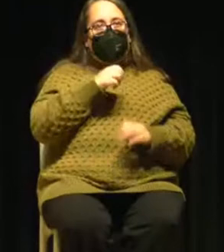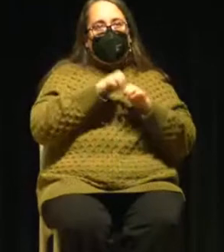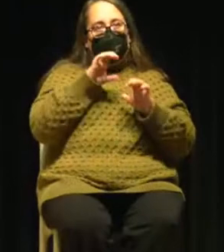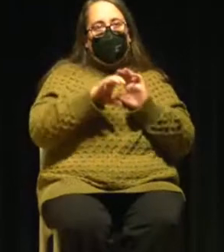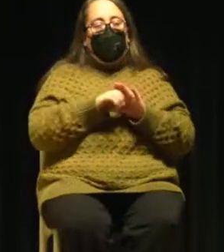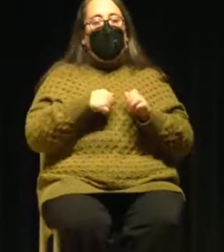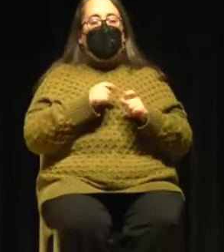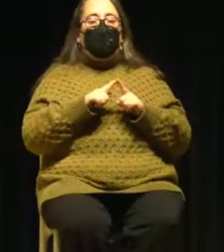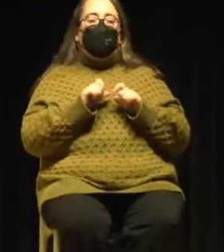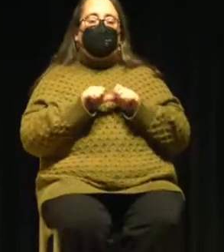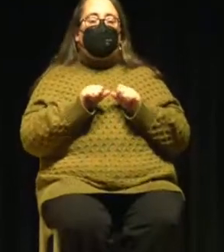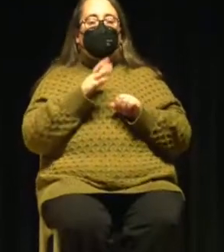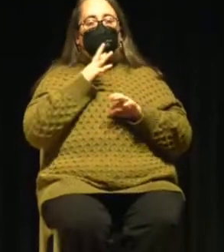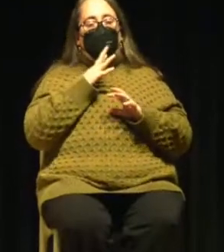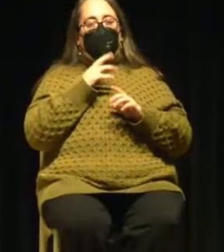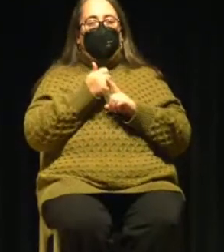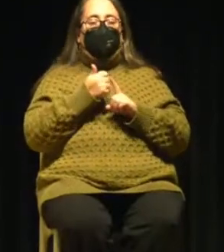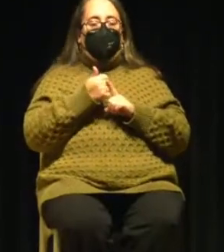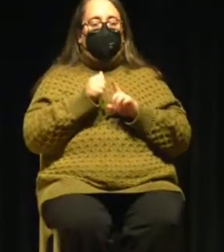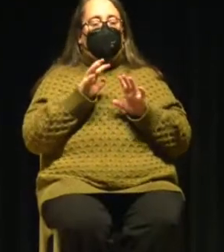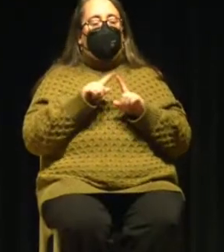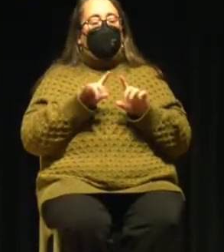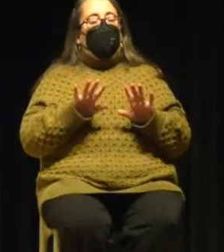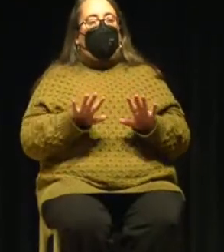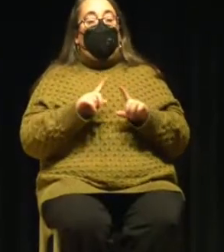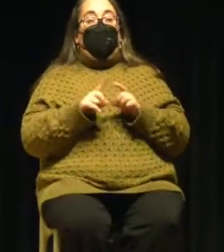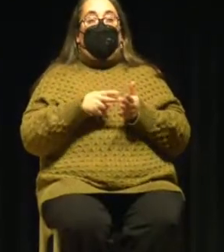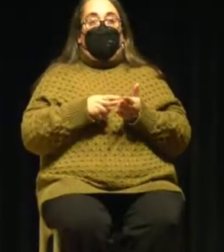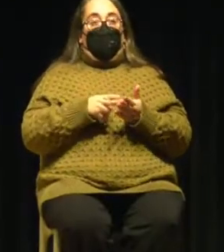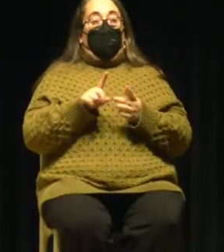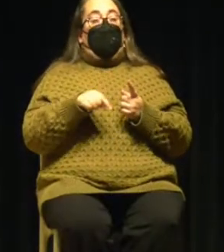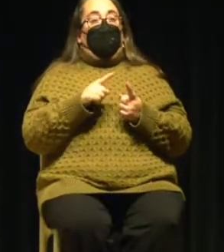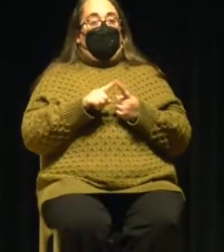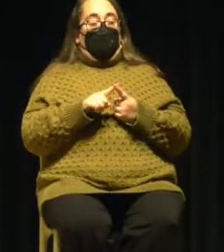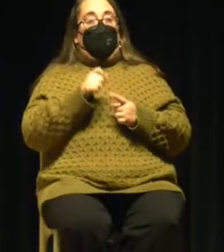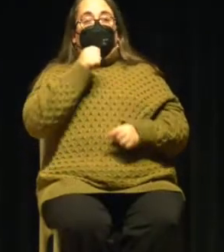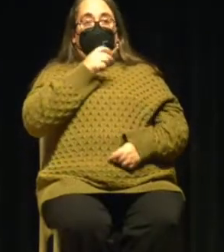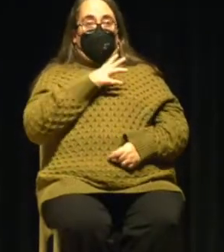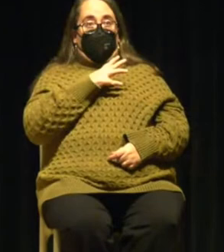So I had to constantly keep talking myself down. But the truth is this, when you are a